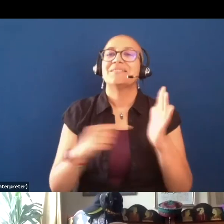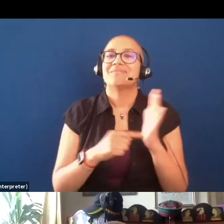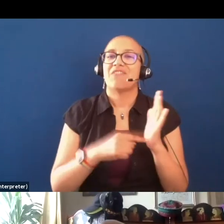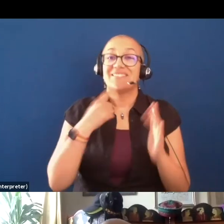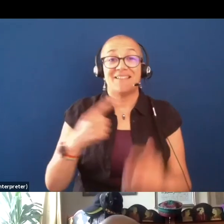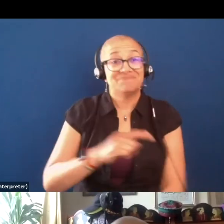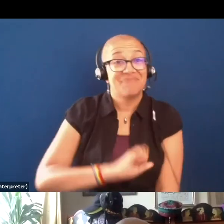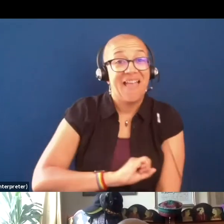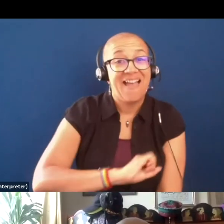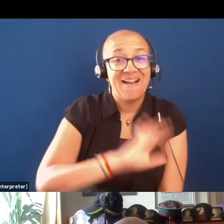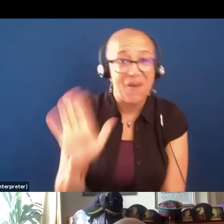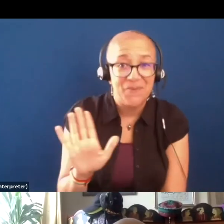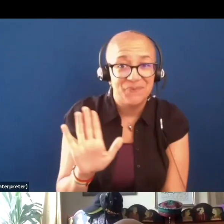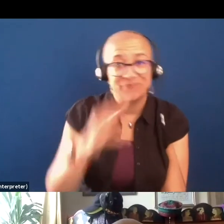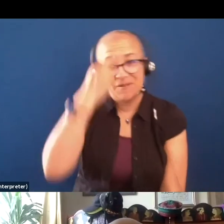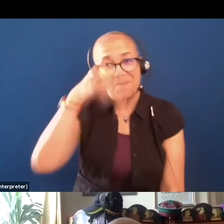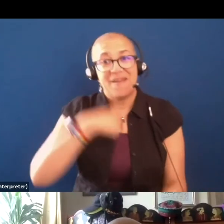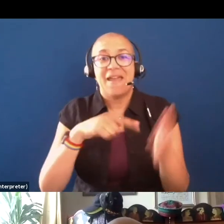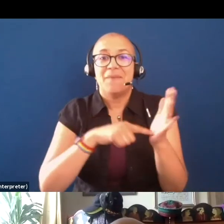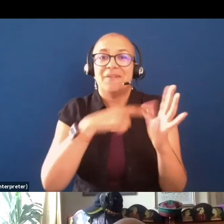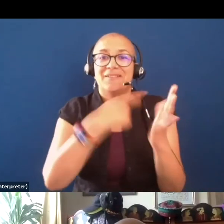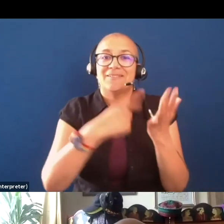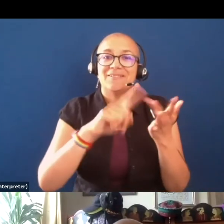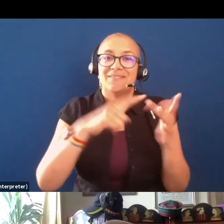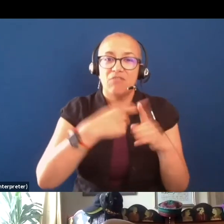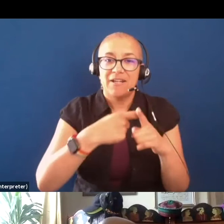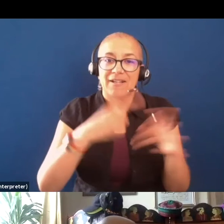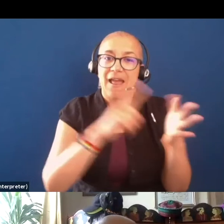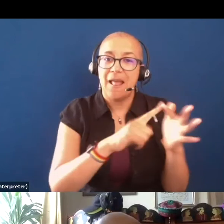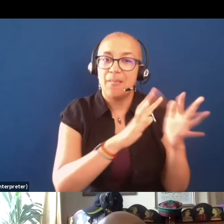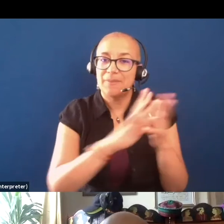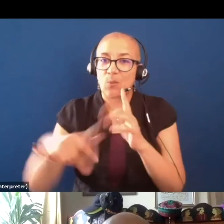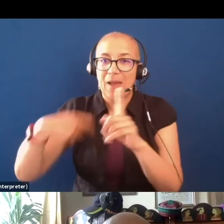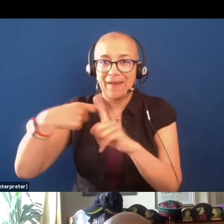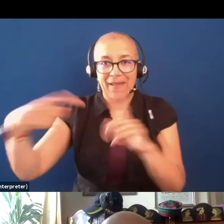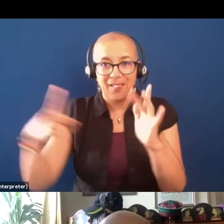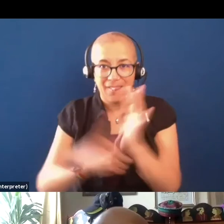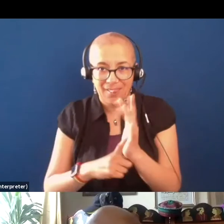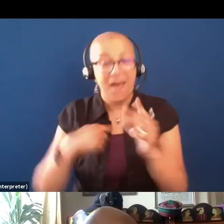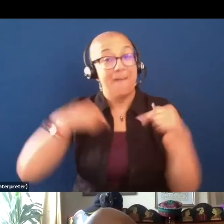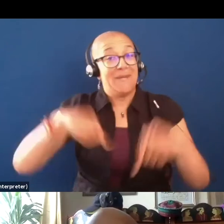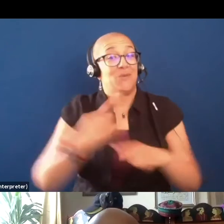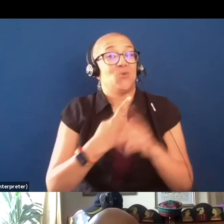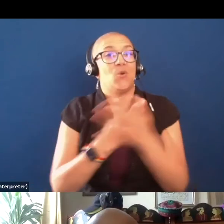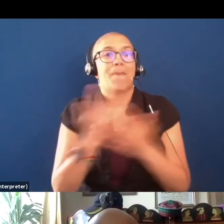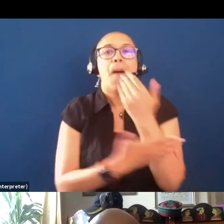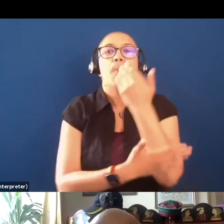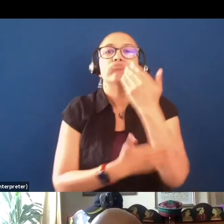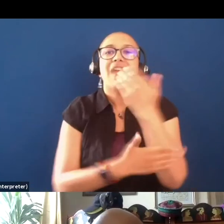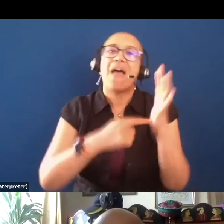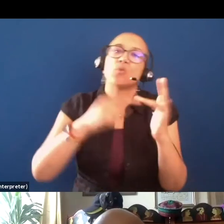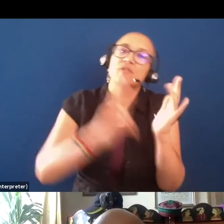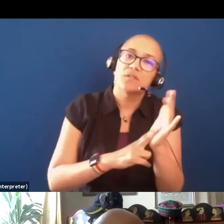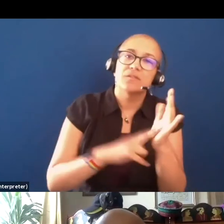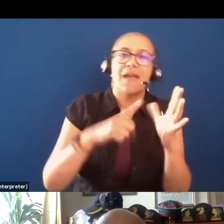hello. My name is Tarek El Mutawakil, and I'm here to talk to you about Brownton Abbey. A quick description of